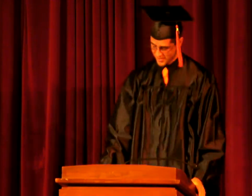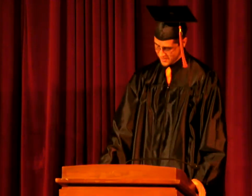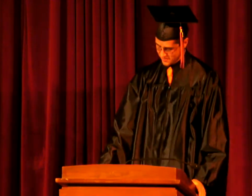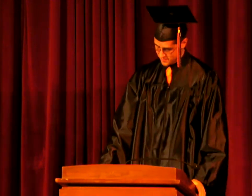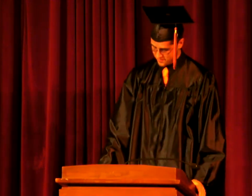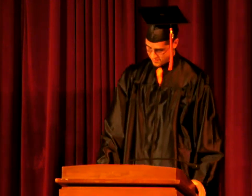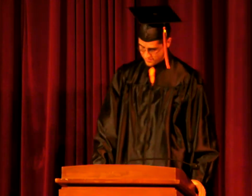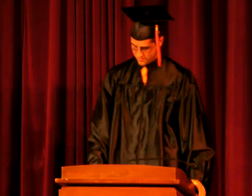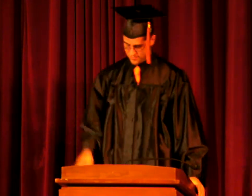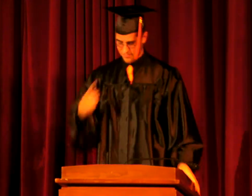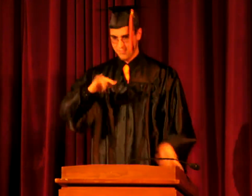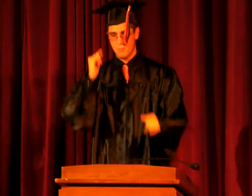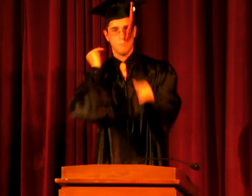Life. It wasn't easy.